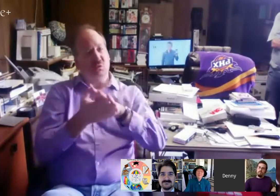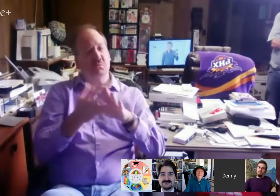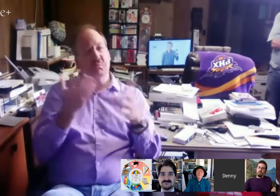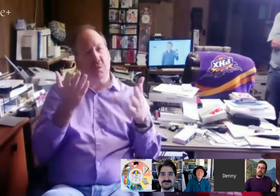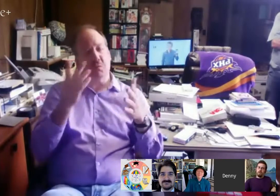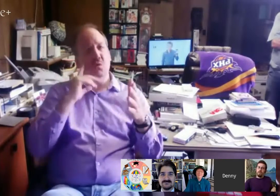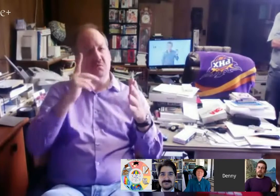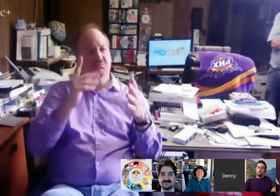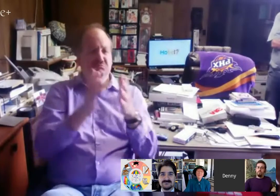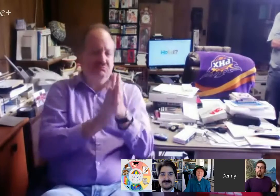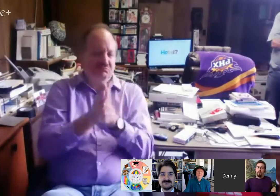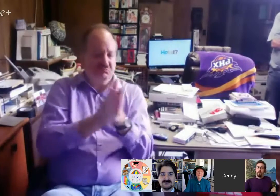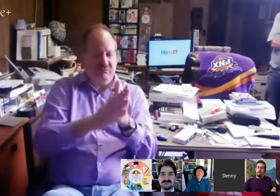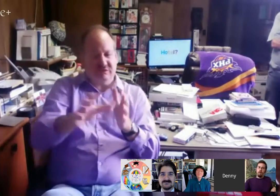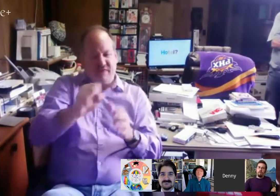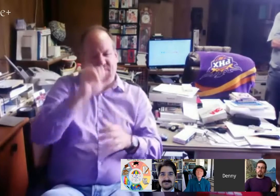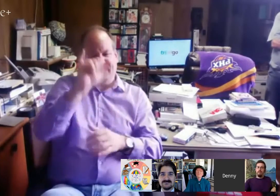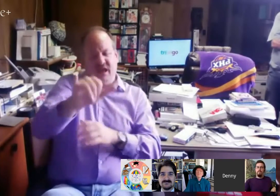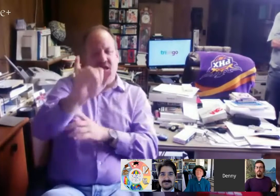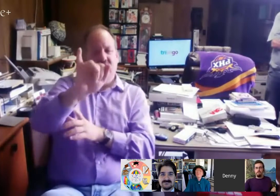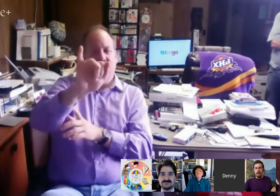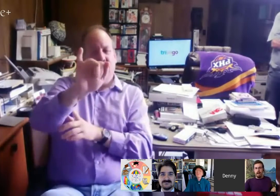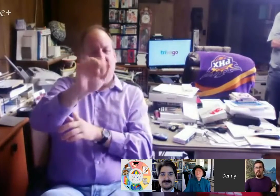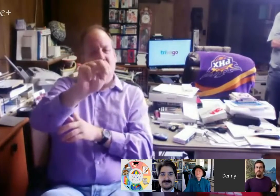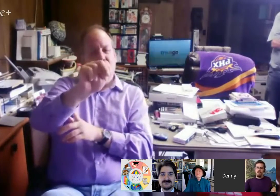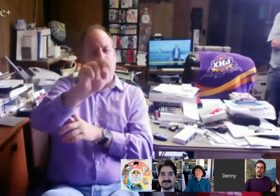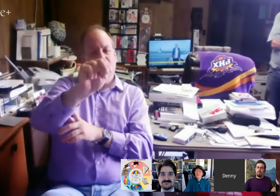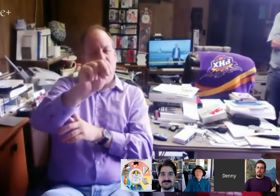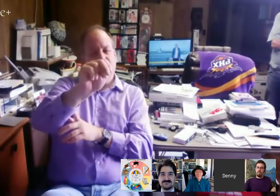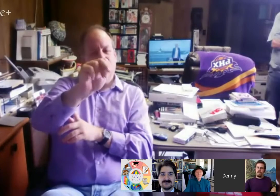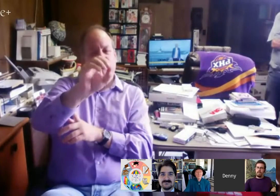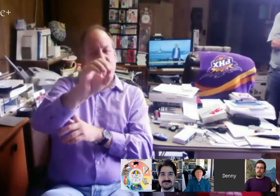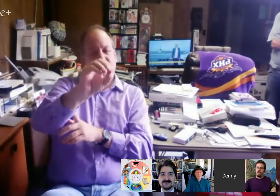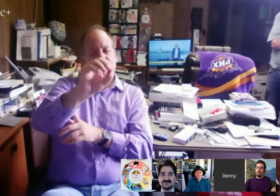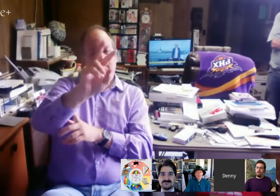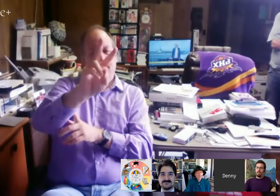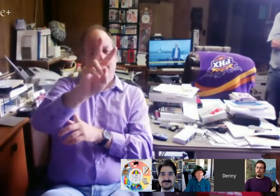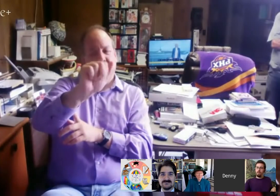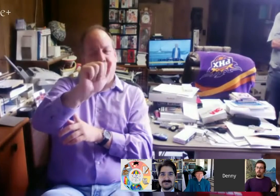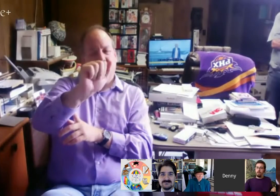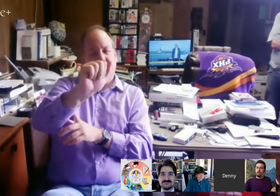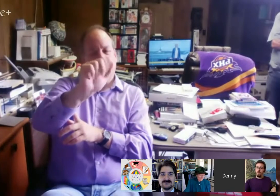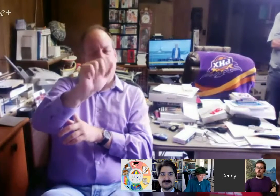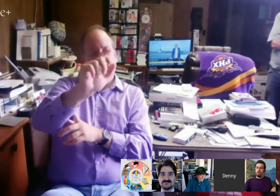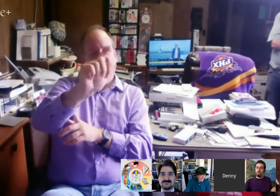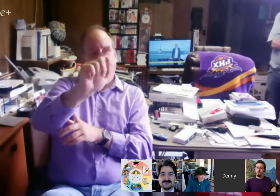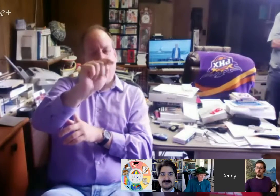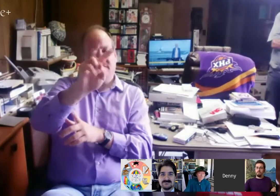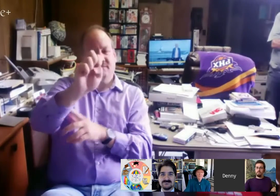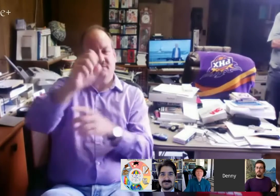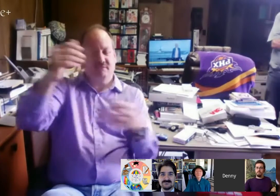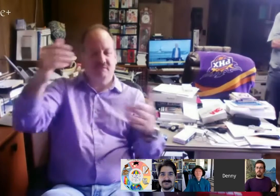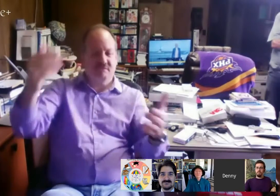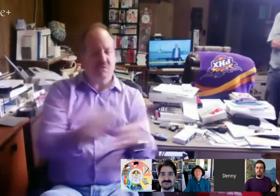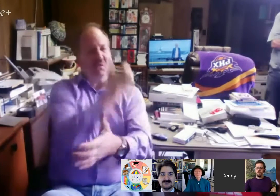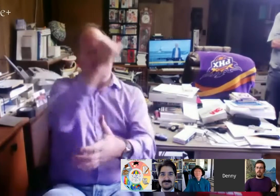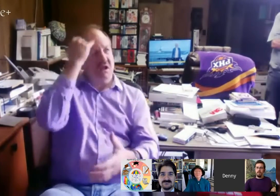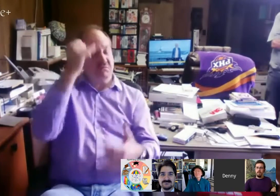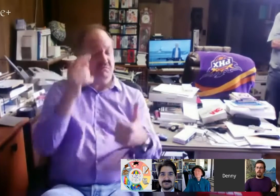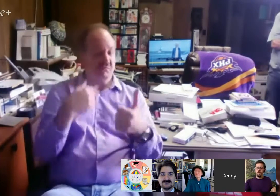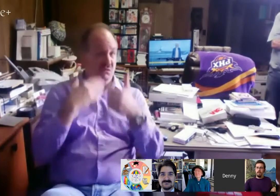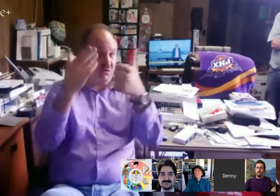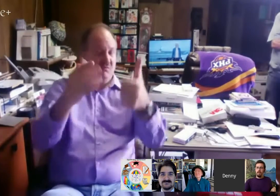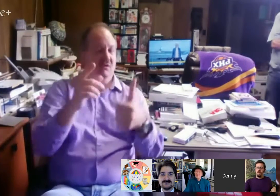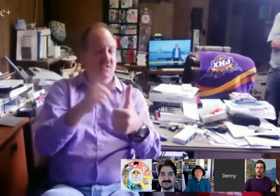that are pretty good. There's probably about 5 that I would say that would be a good one,